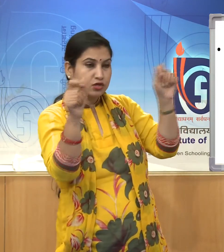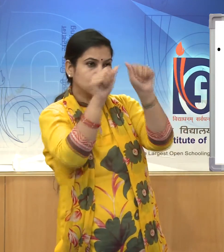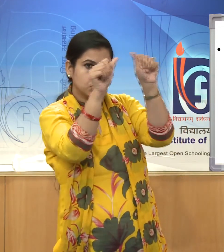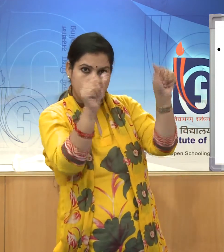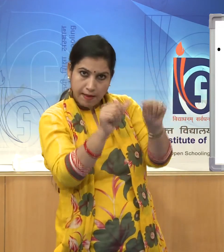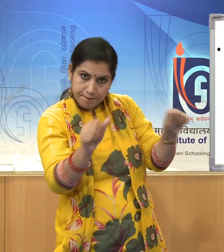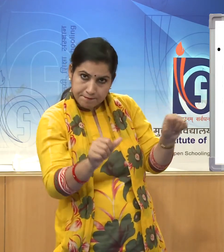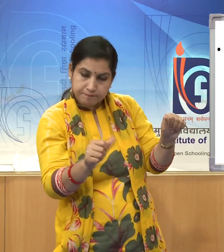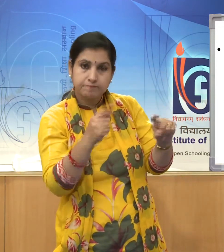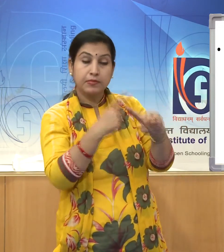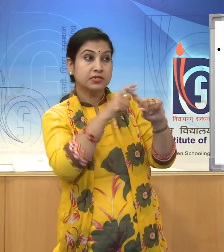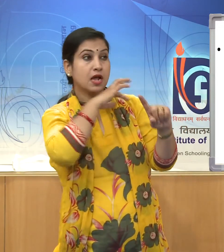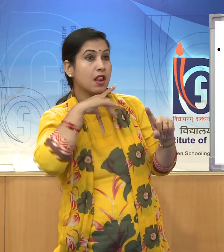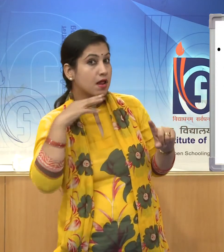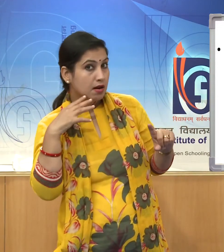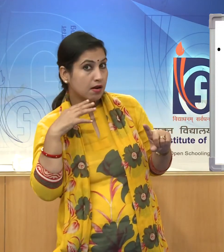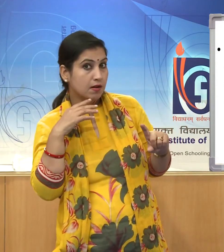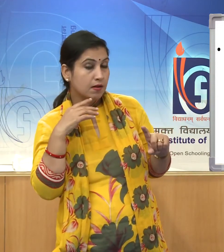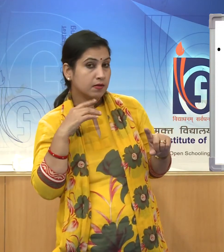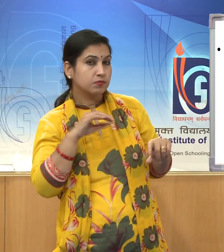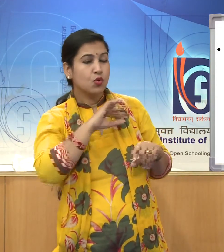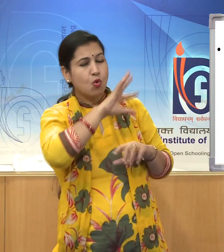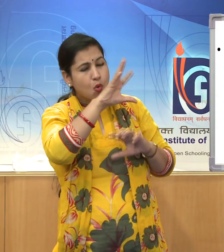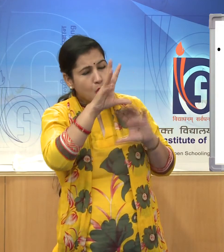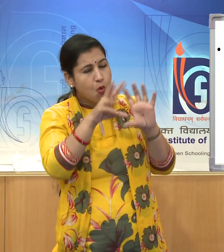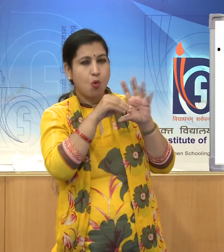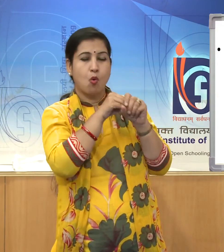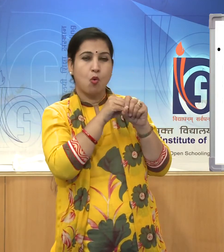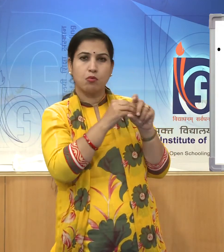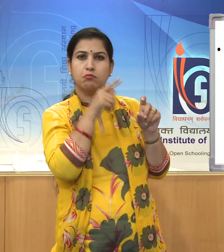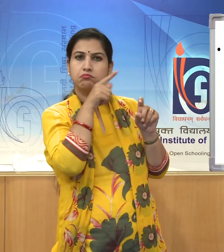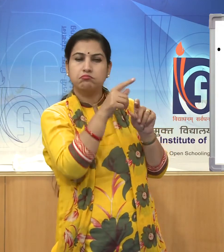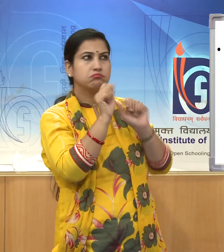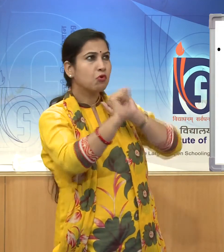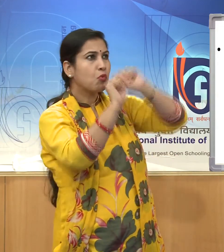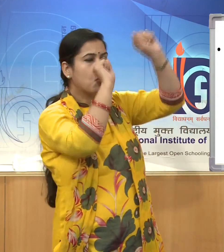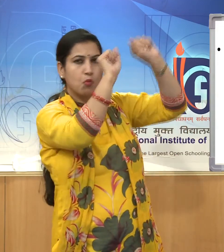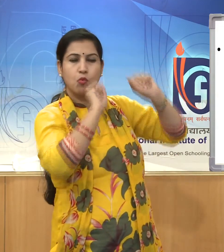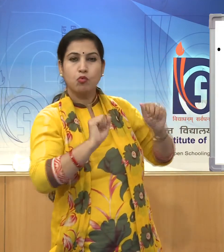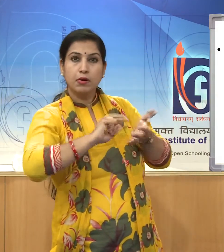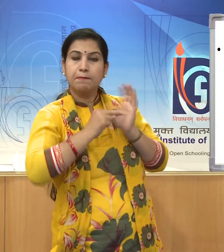shape and color all had their own